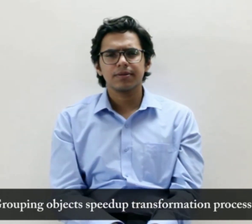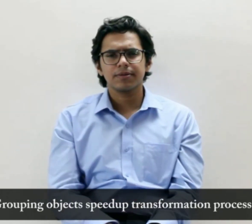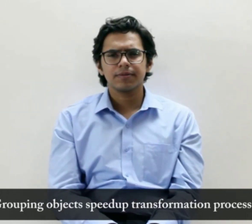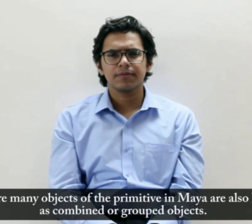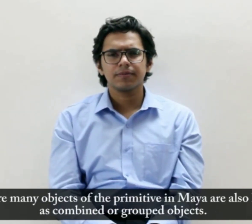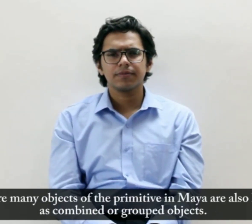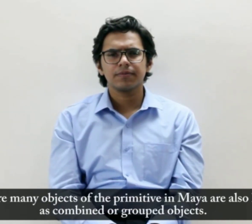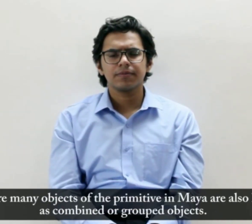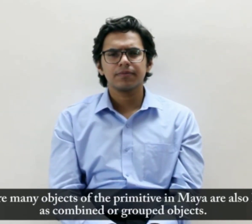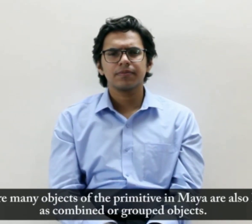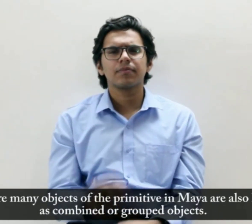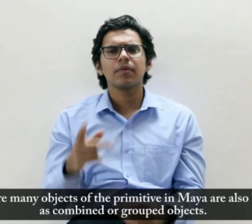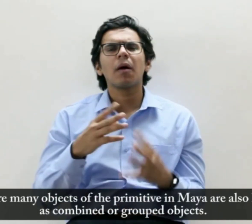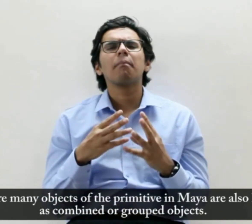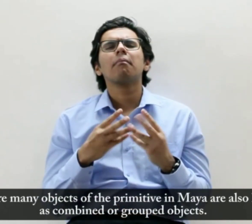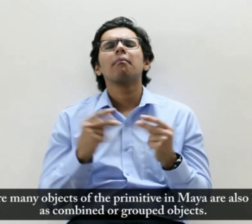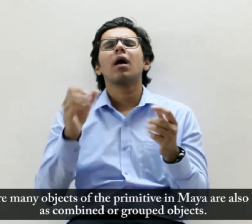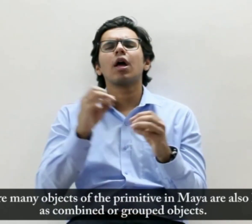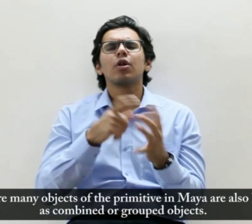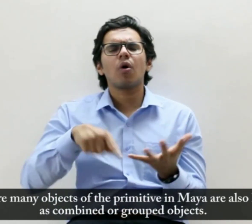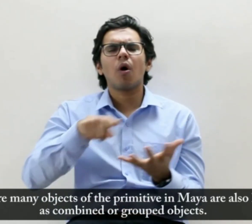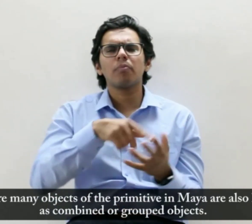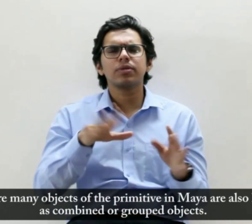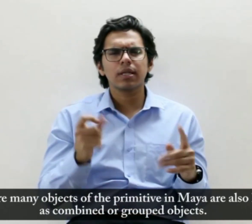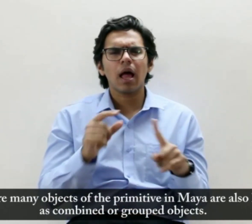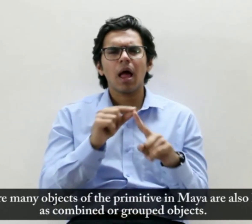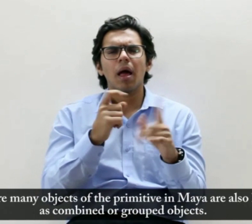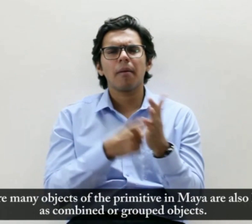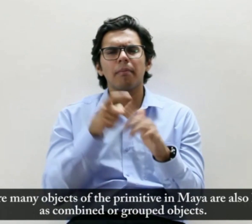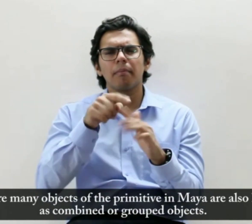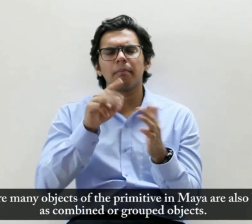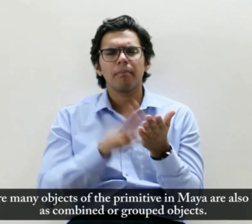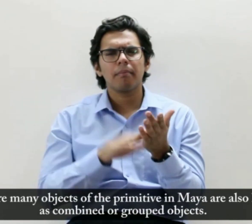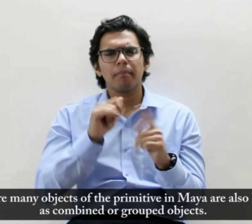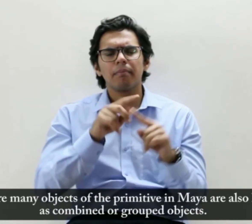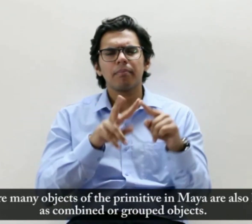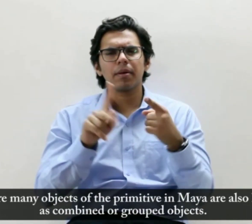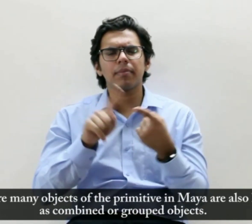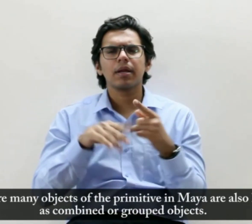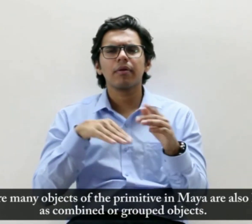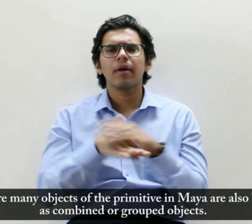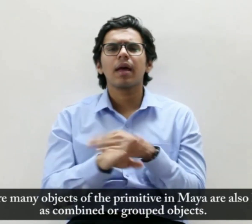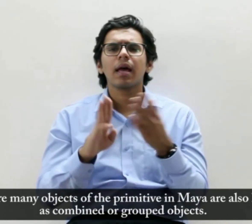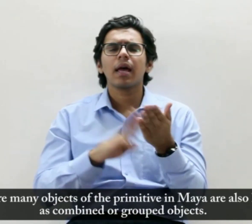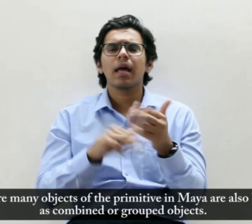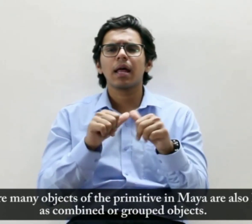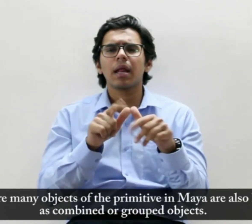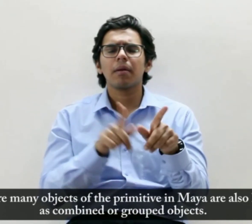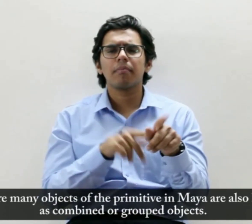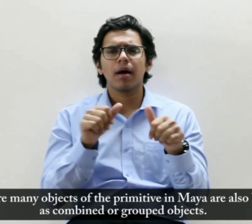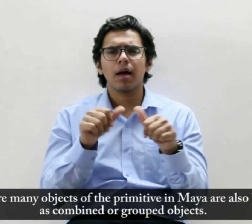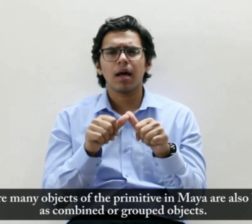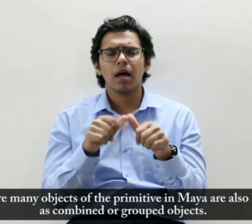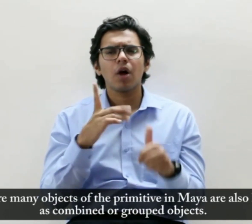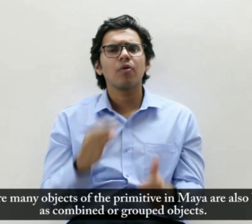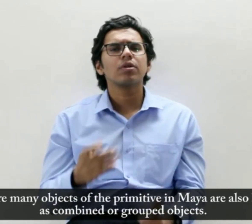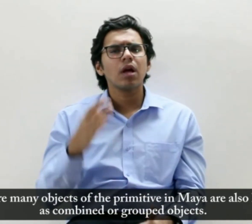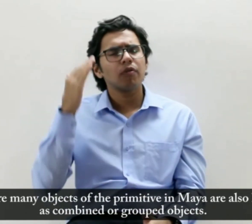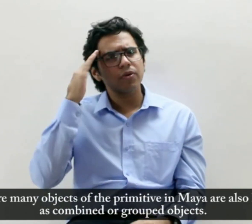There are many objects of the primitive in Maya are also known as combined or grouped